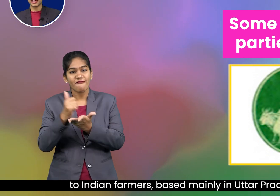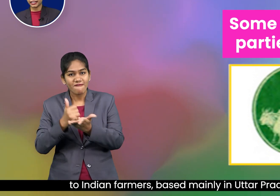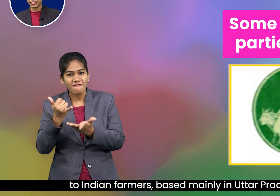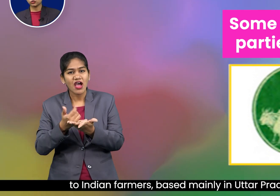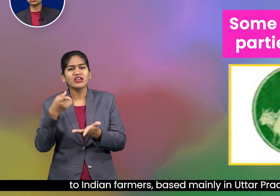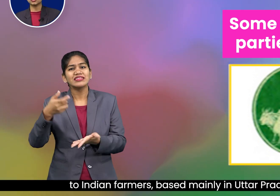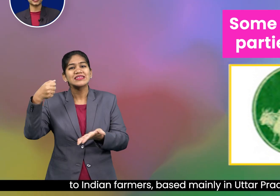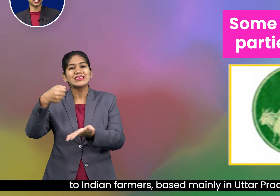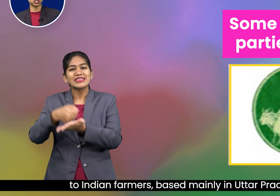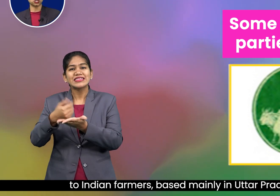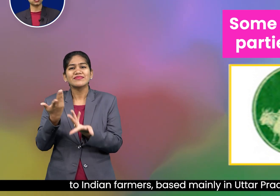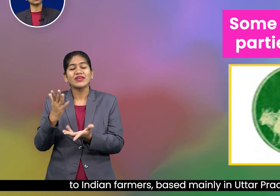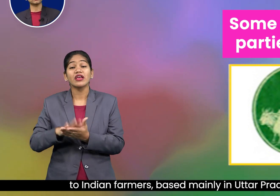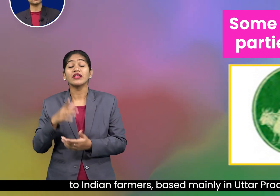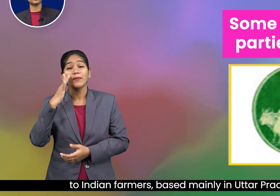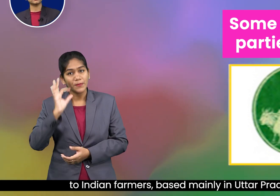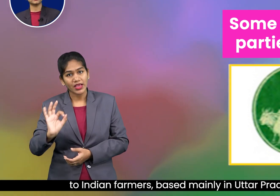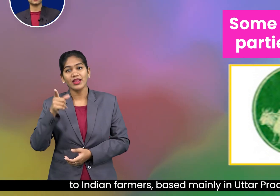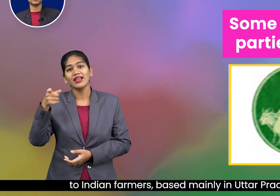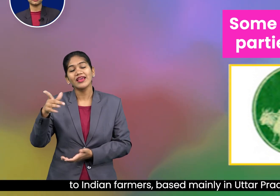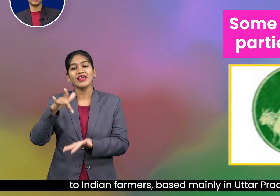based mainly in Uttar Pradesh.